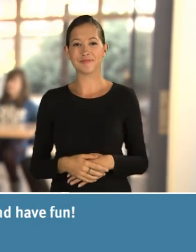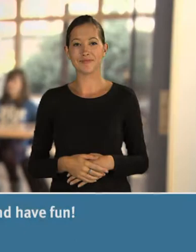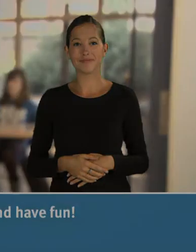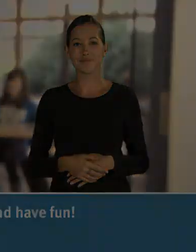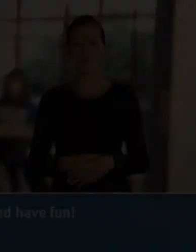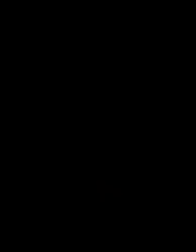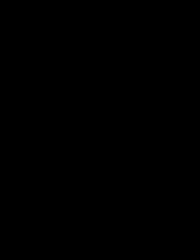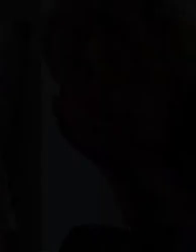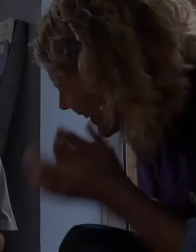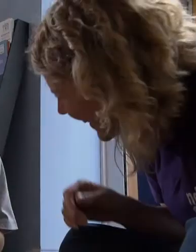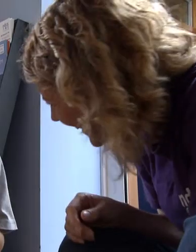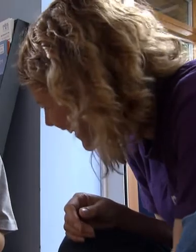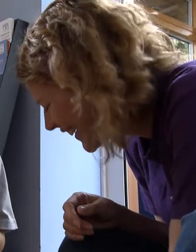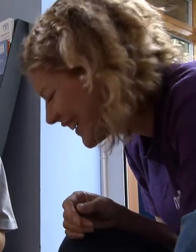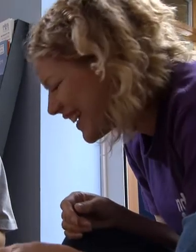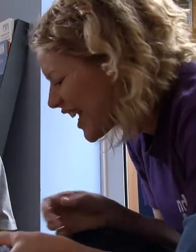fun.